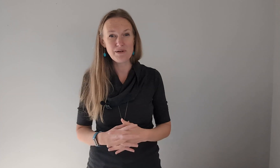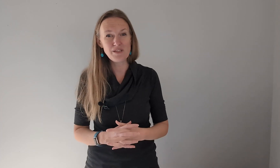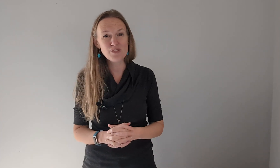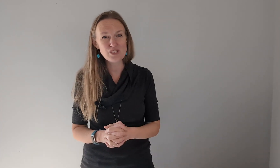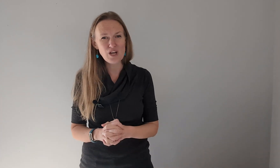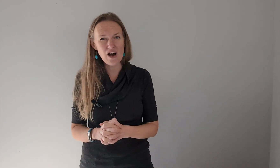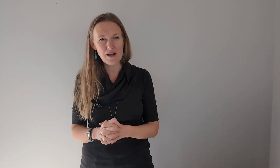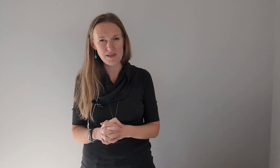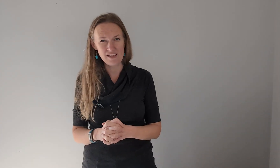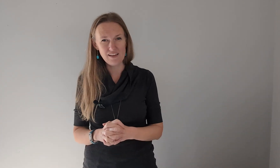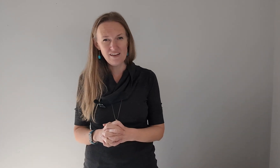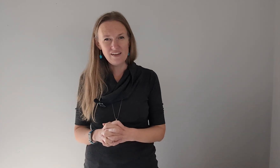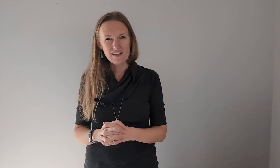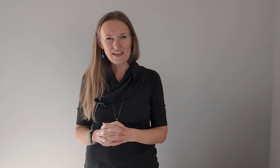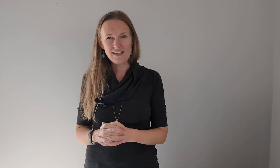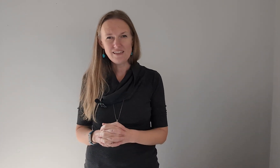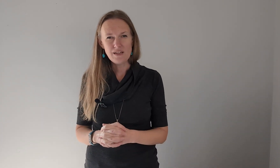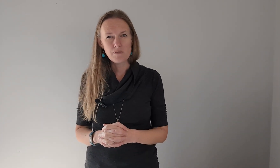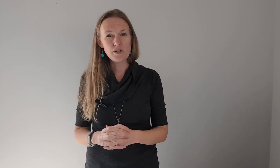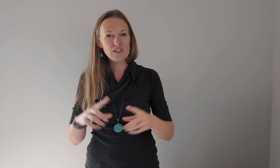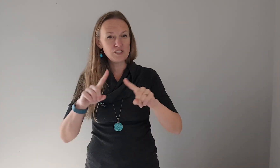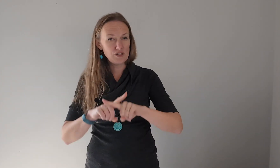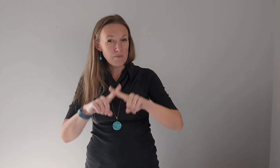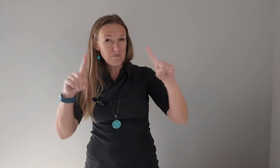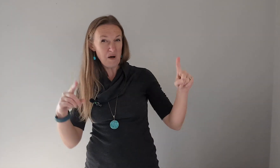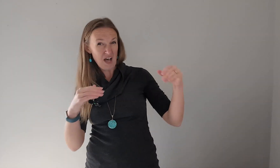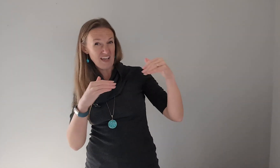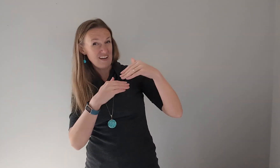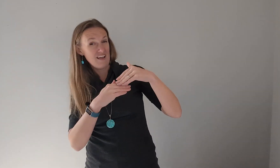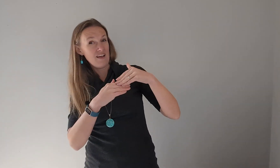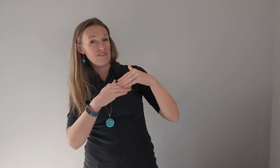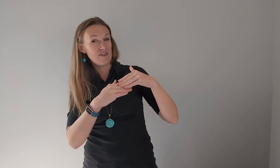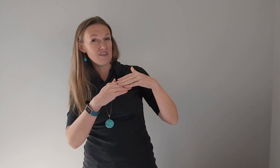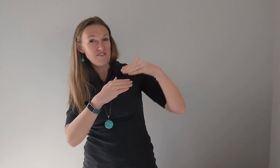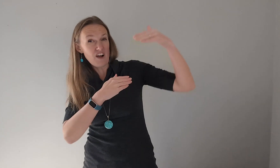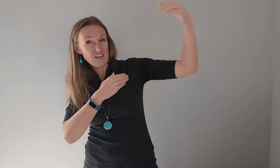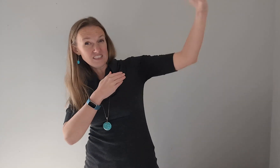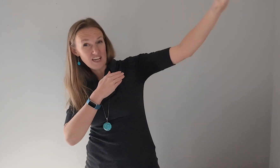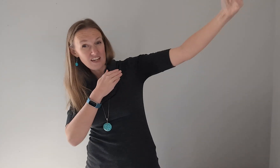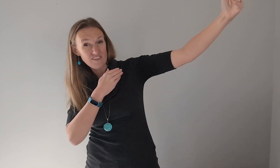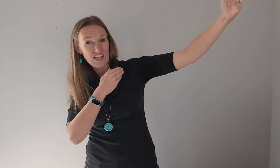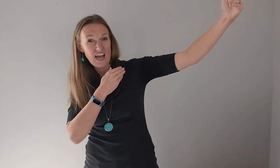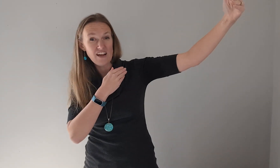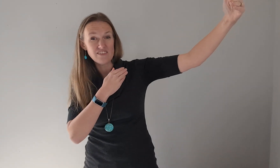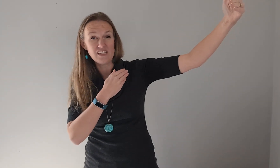but you saw me. Okay? But we're going to do, but from the far side of the